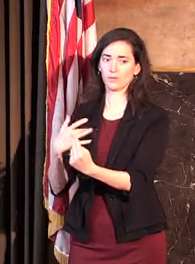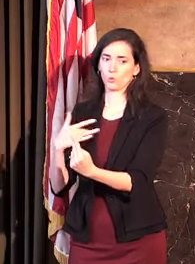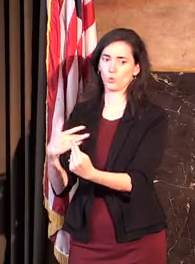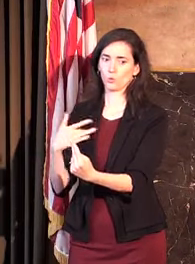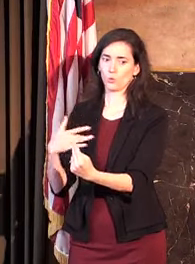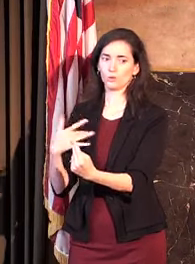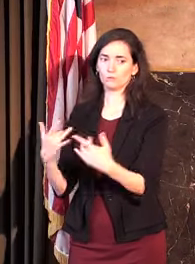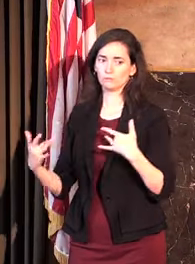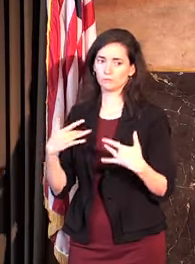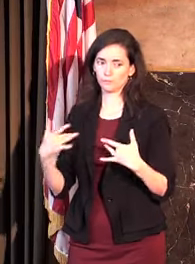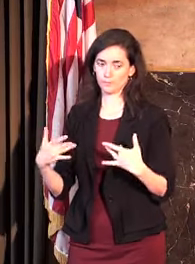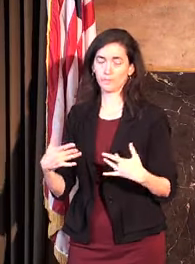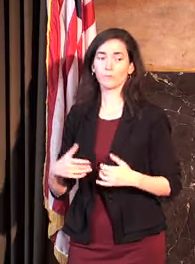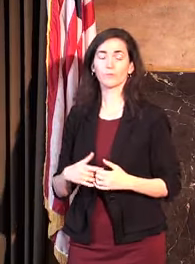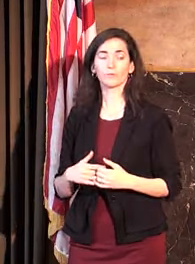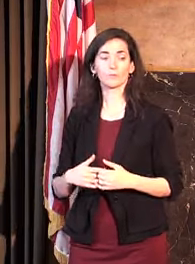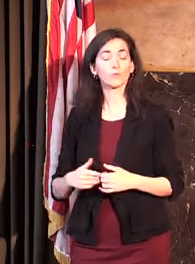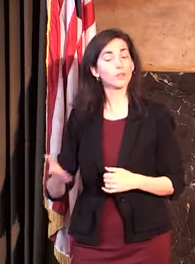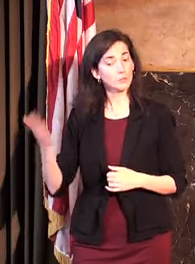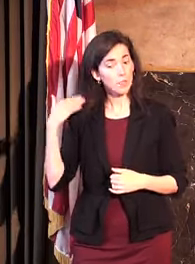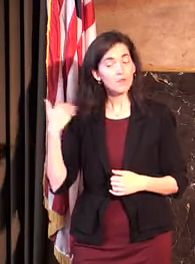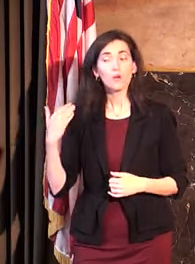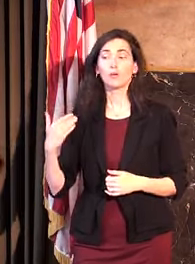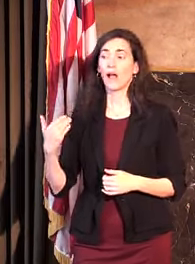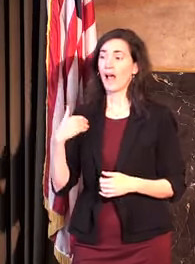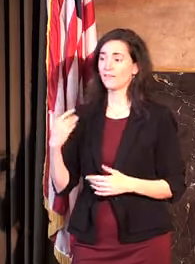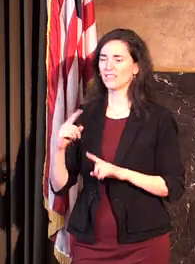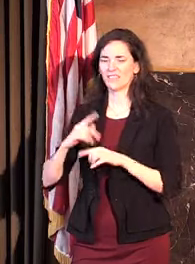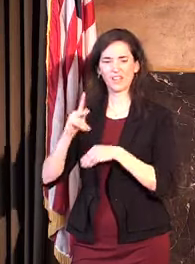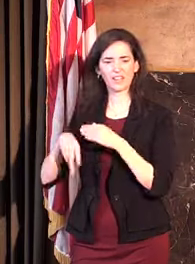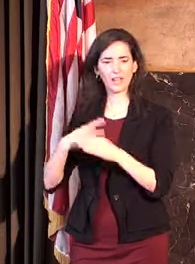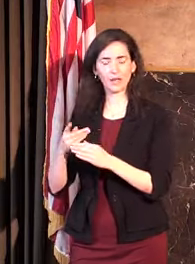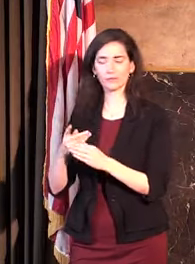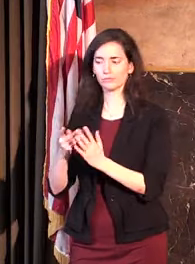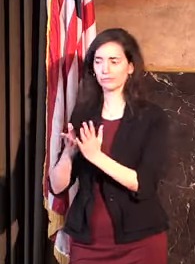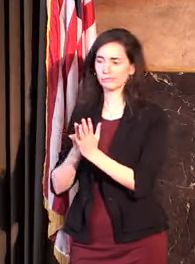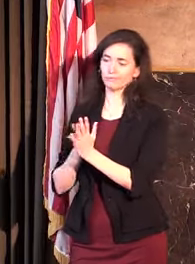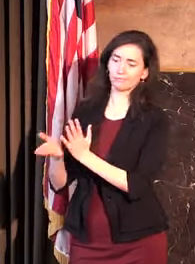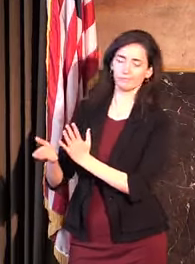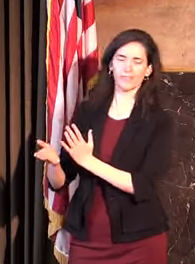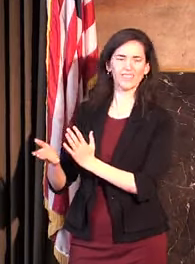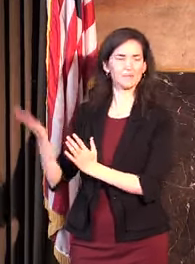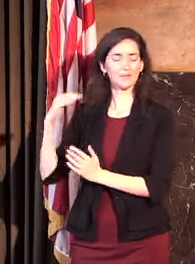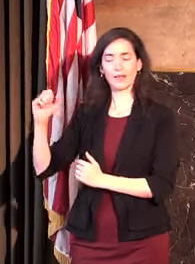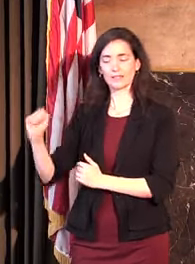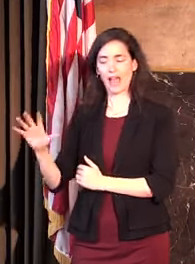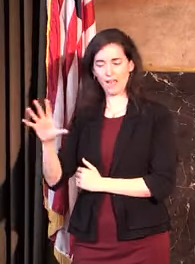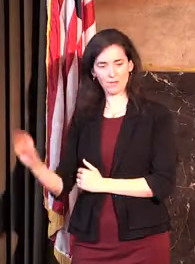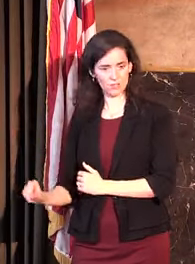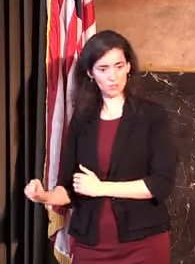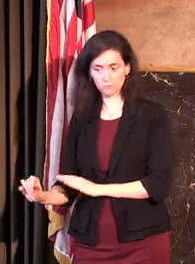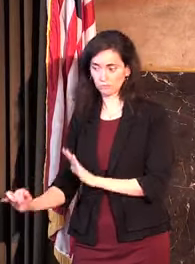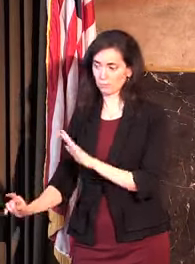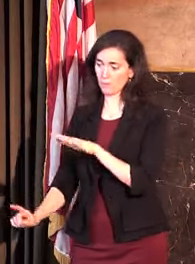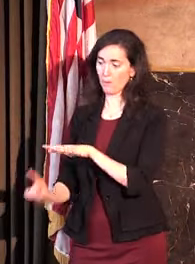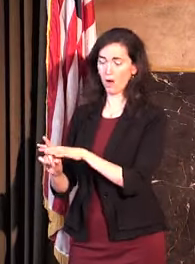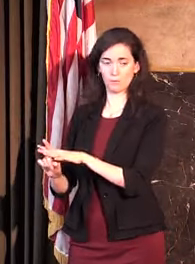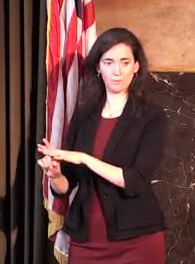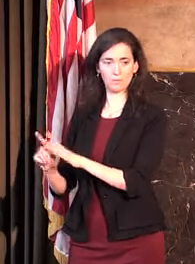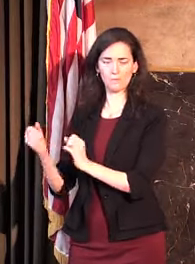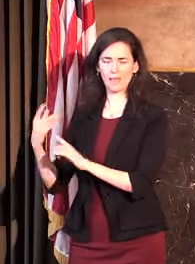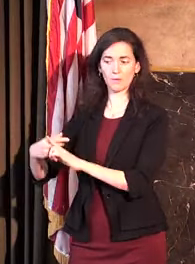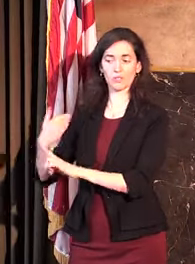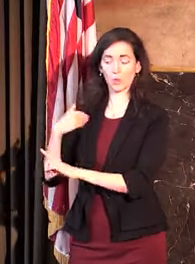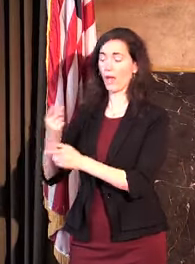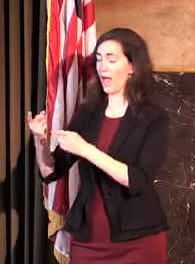You know, there's been variants, in fact, one that was first identified in South Africa months and months and months ago that we were watching that did have